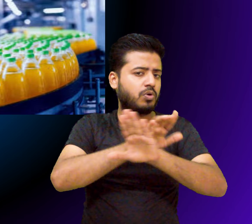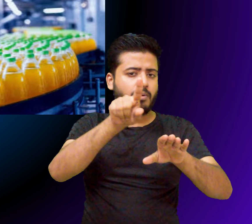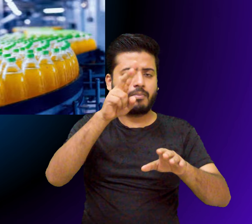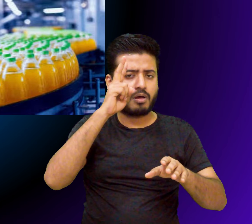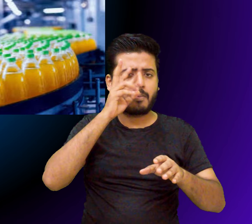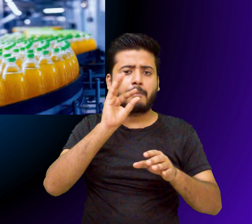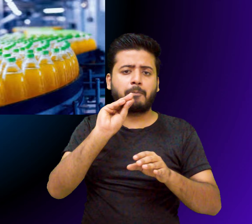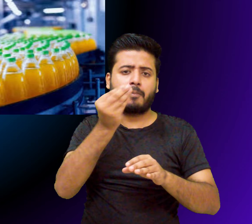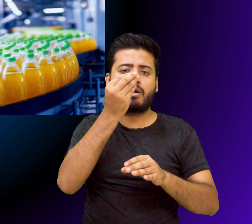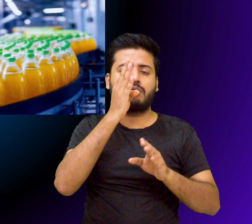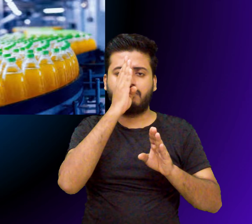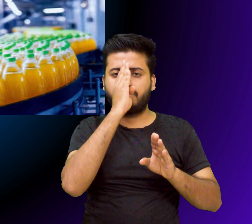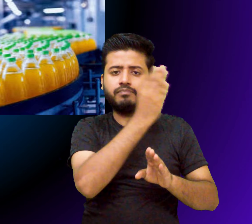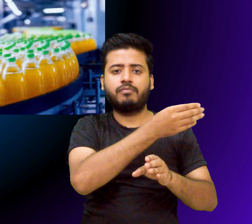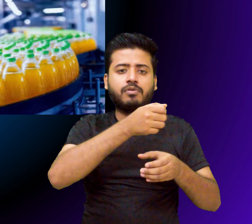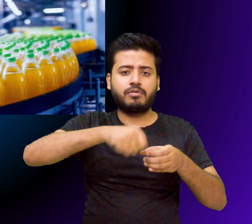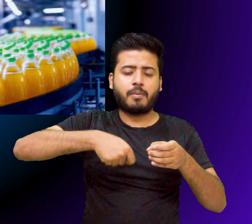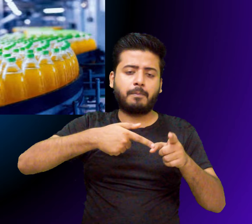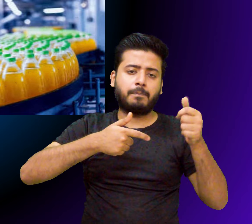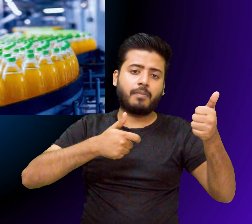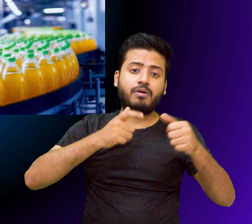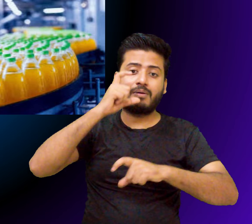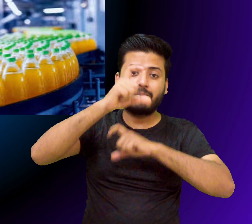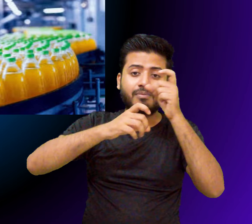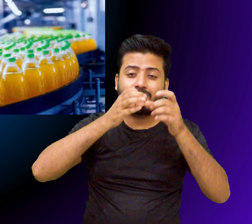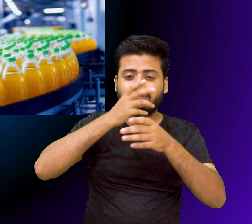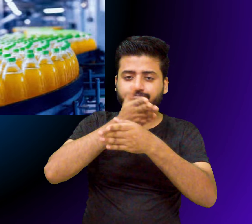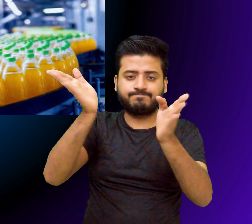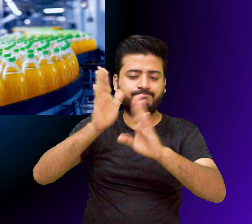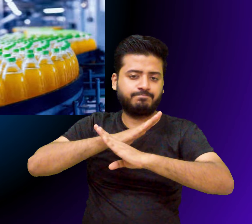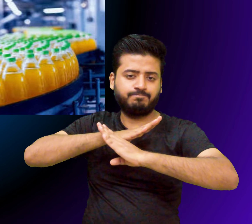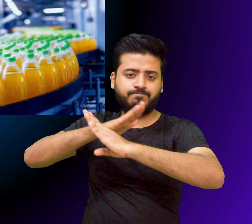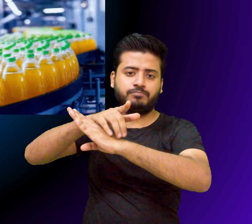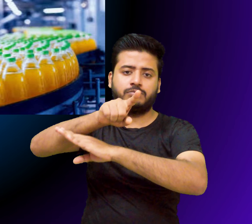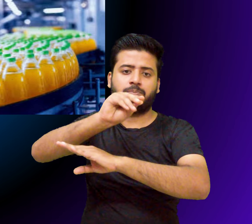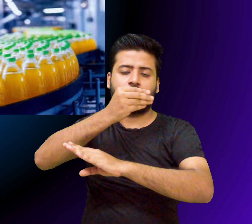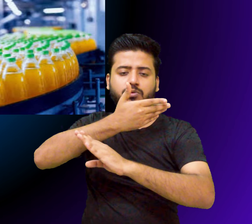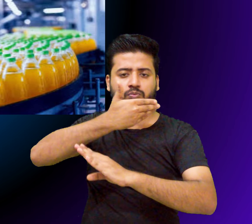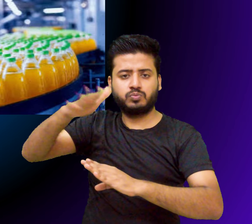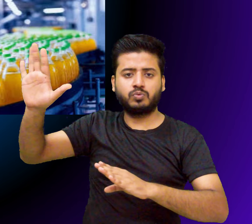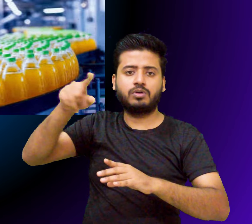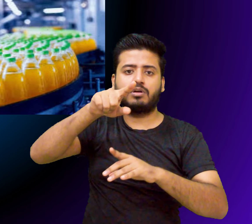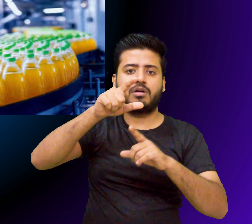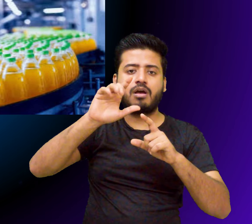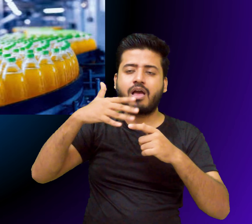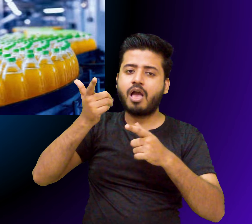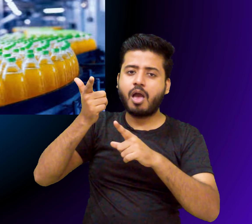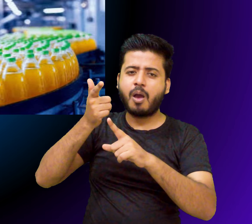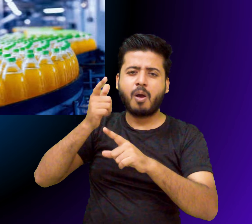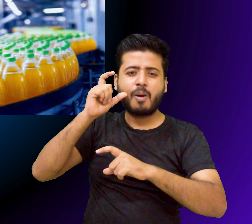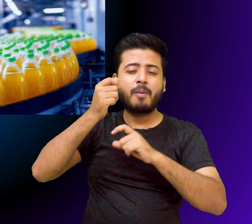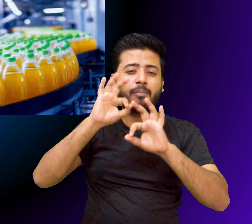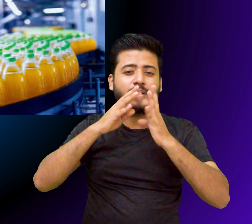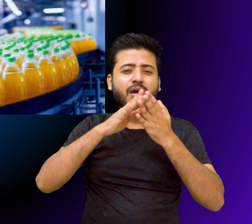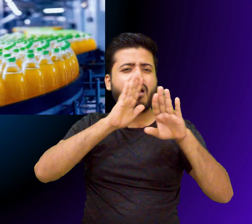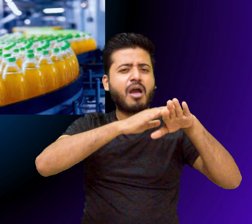fresho. Tropicana, known for higher sugar content, although some customer reviews indicate it has less mango flavor compared to other